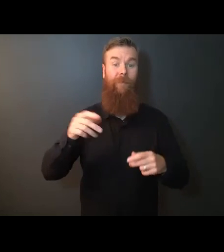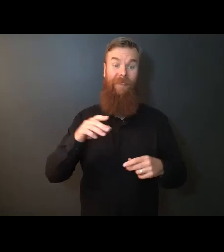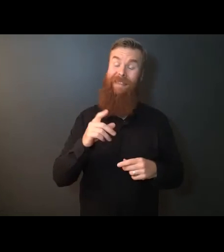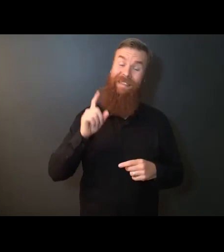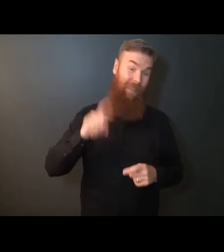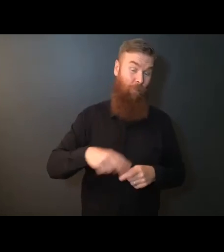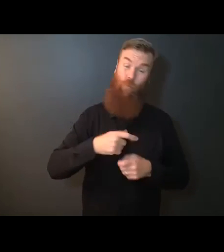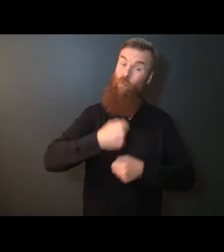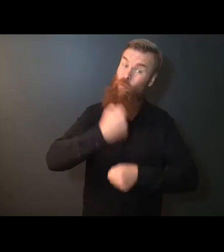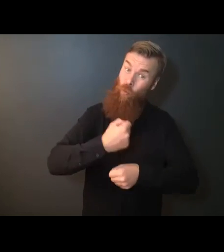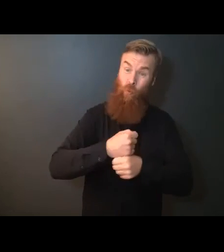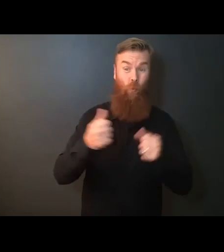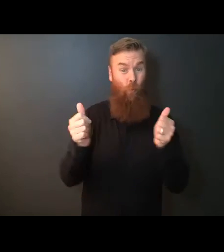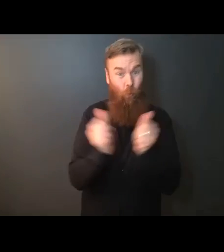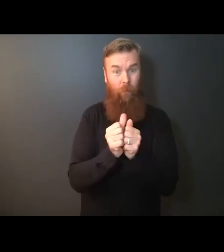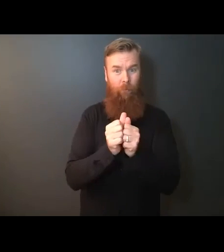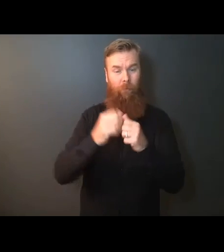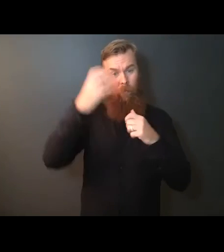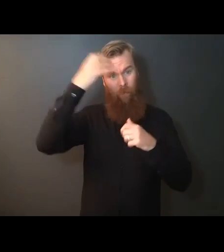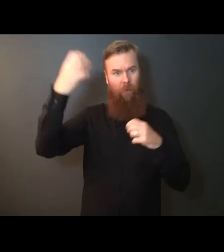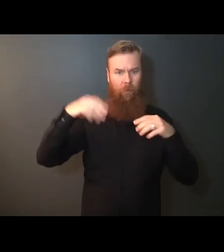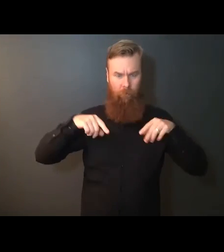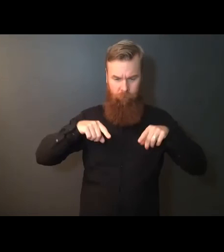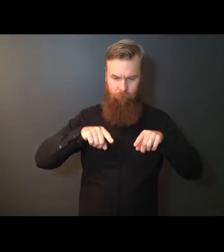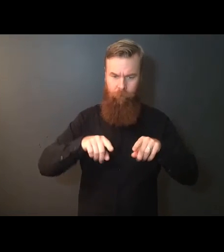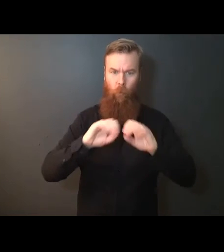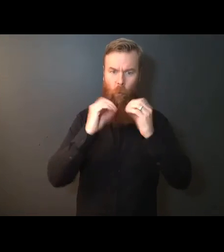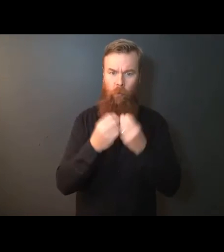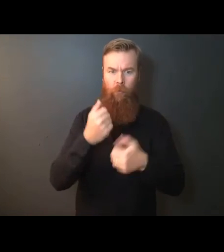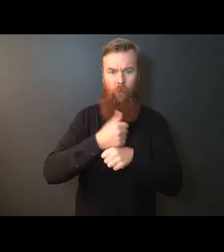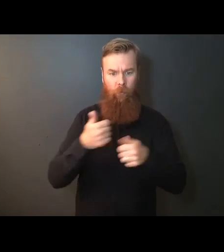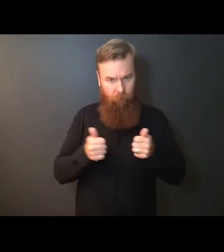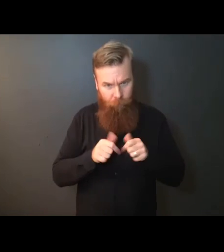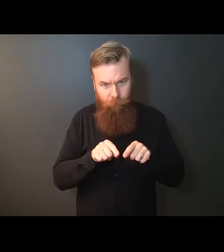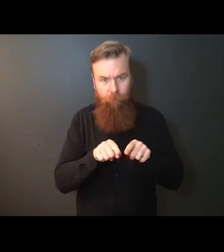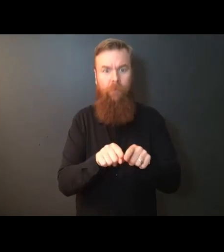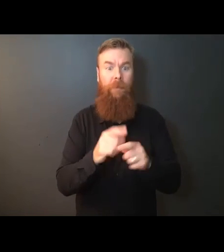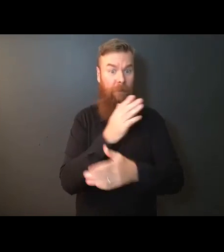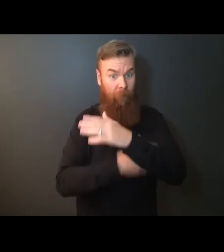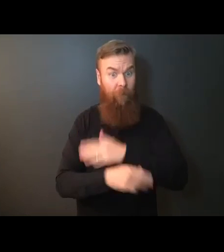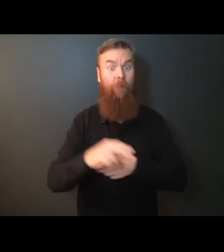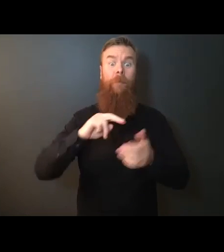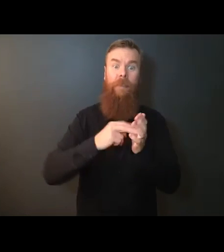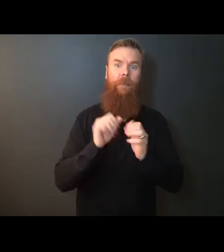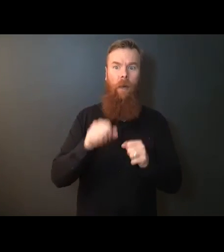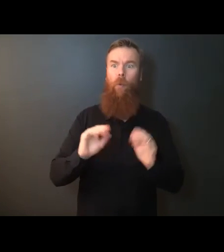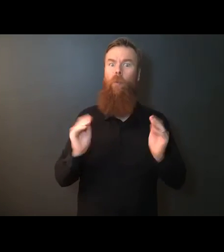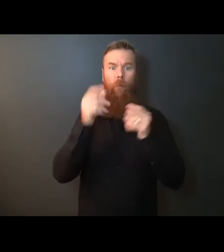because that's the place where youth with disabilities can involve, you know, the right